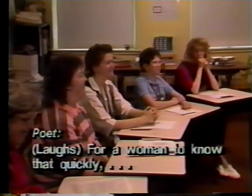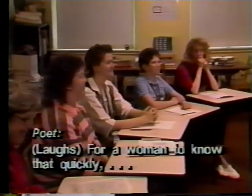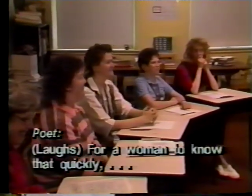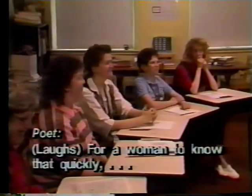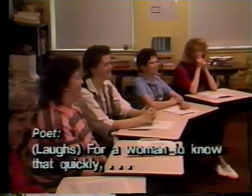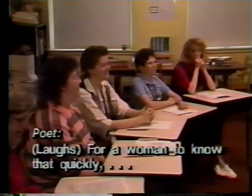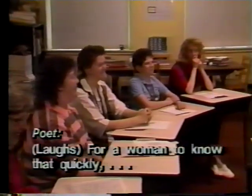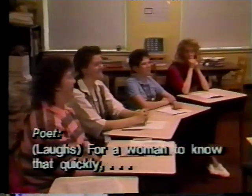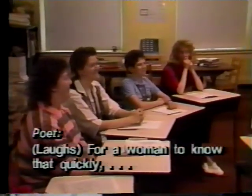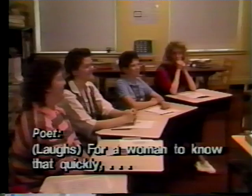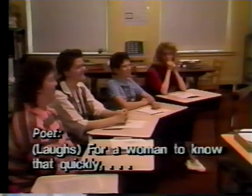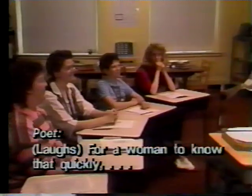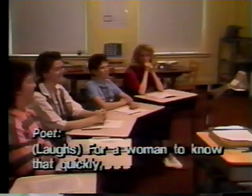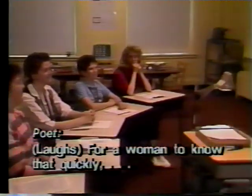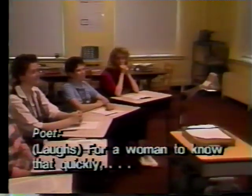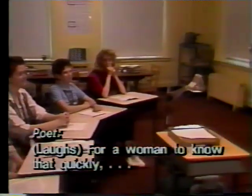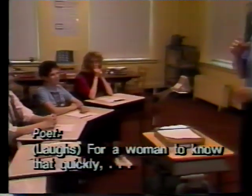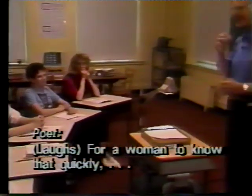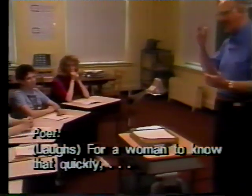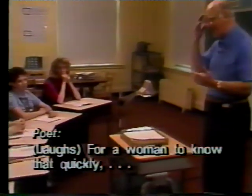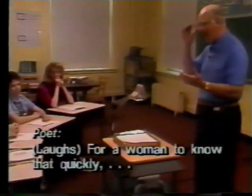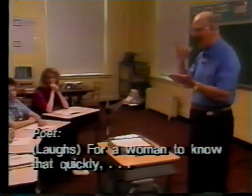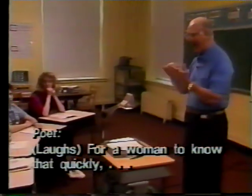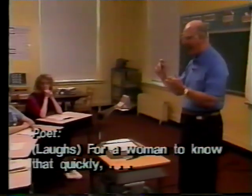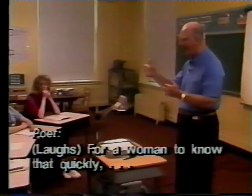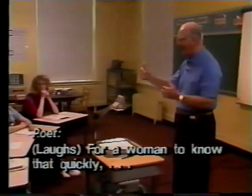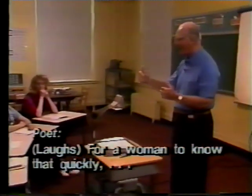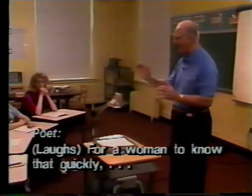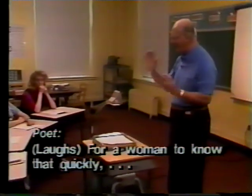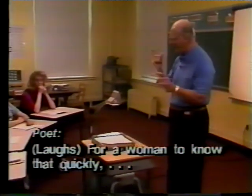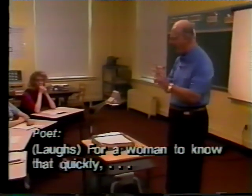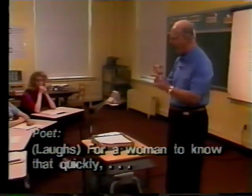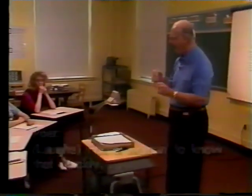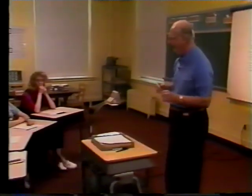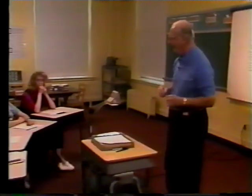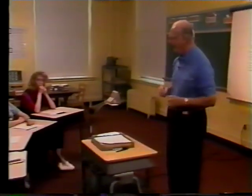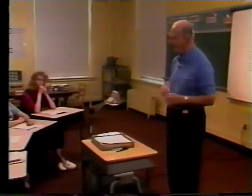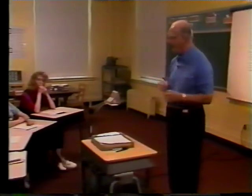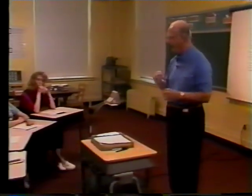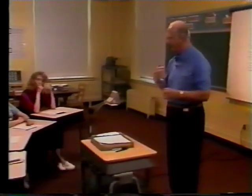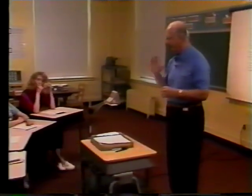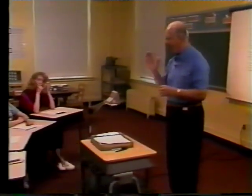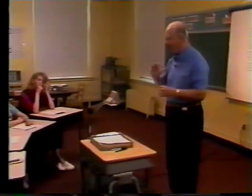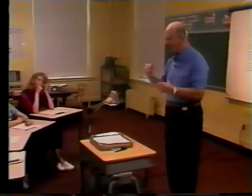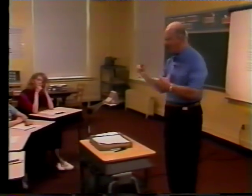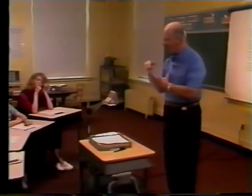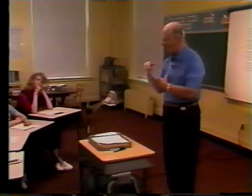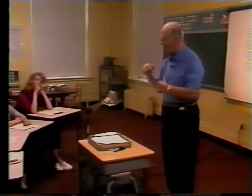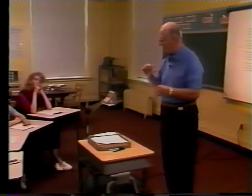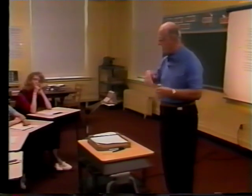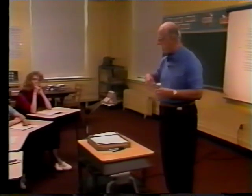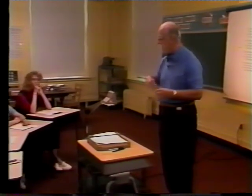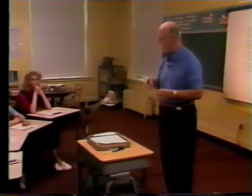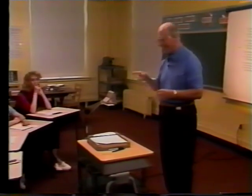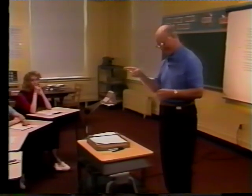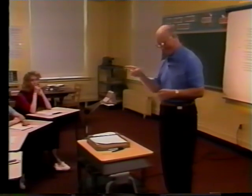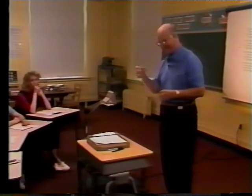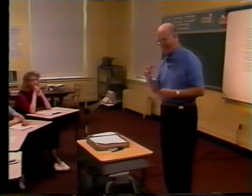Well, for a woman to know that quickly, right? He hasn't been beaten yet. A